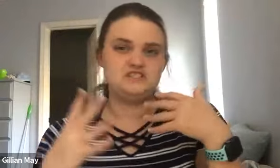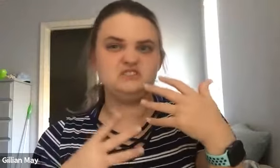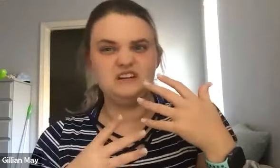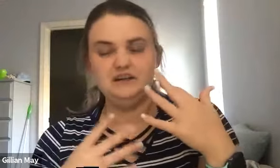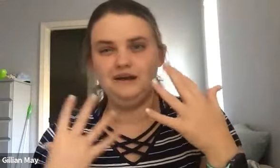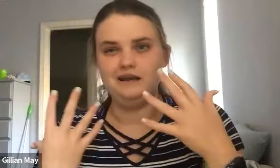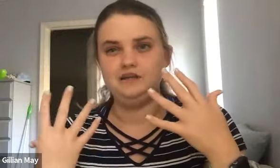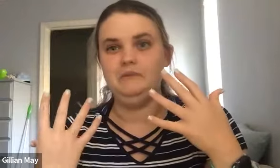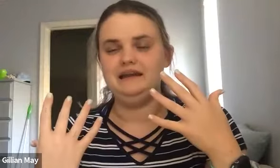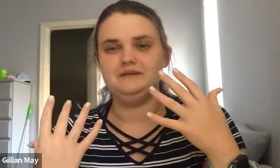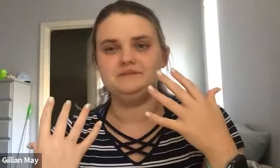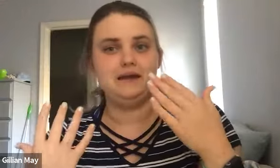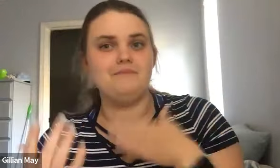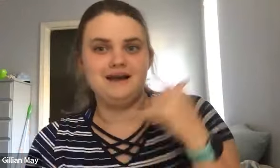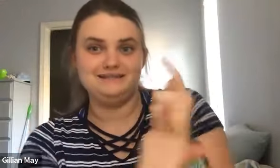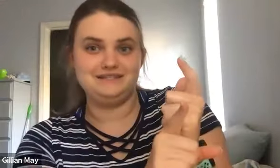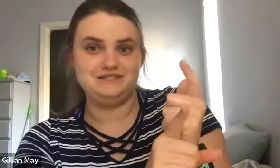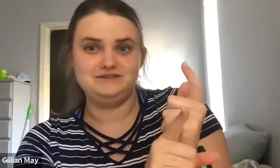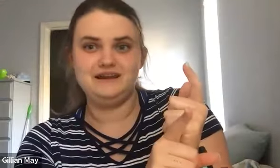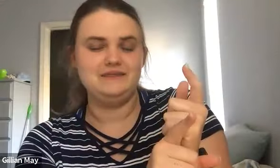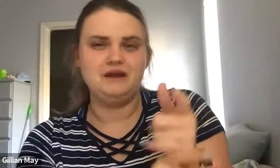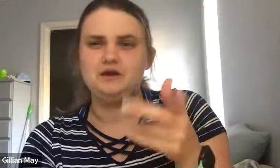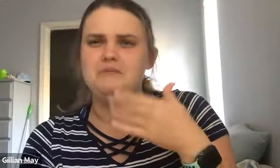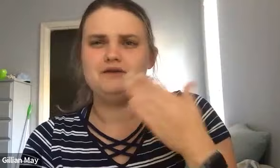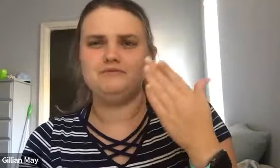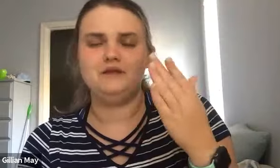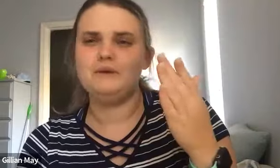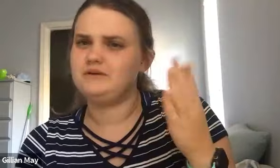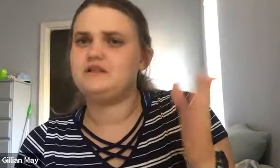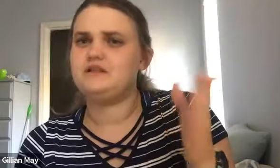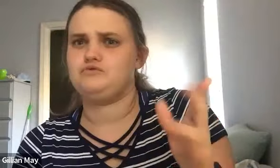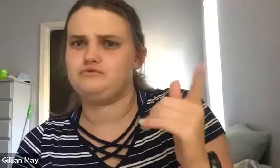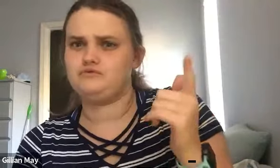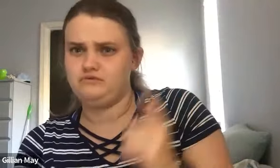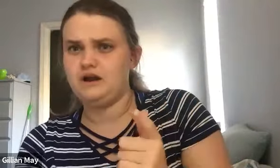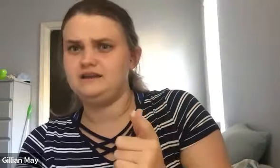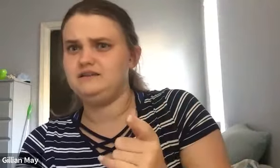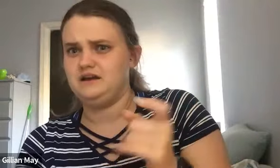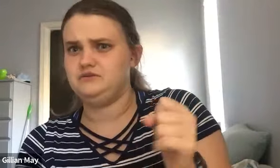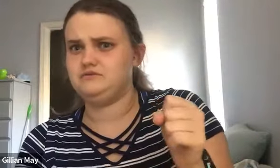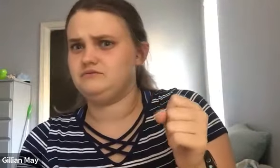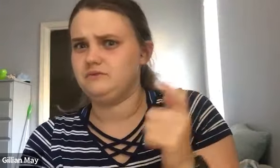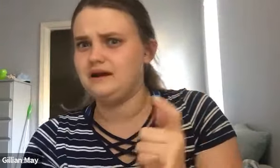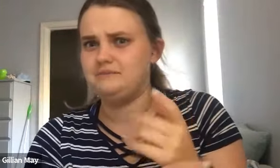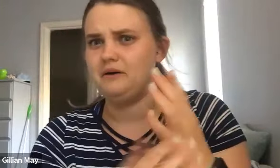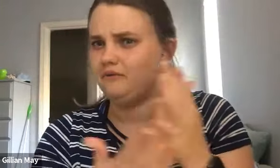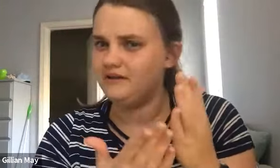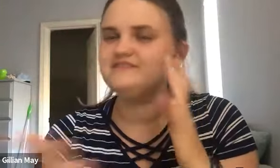still learning, you might end up saying my sister, and they might go that might be like you're right. Yeah, you're right about what?